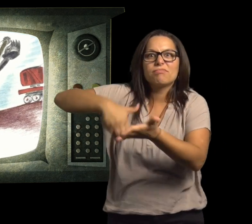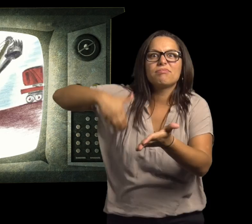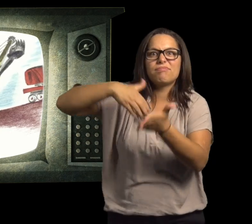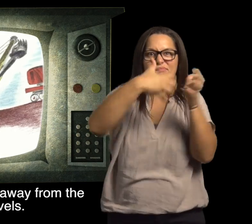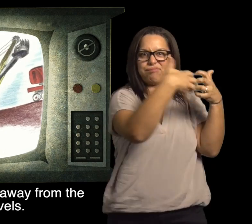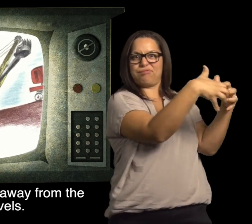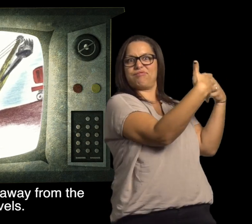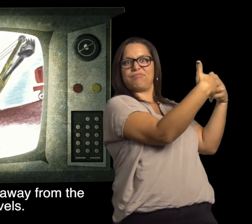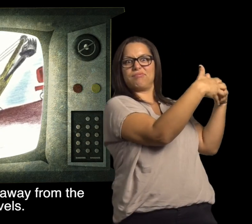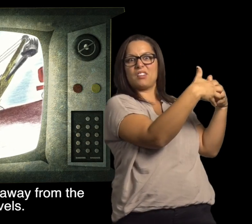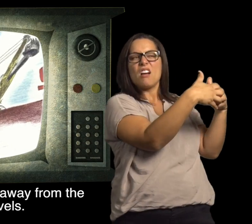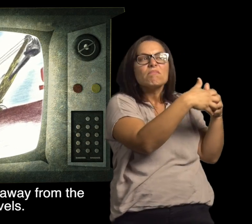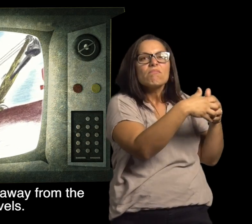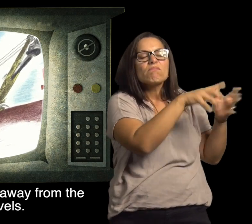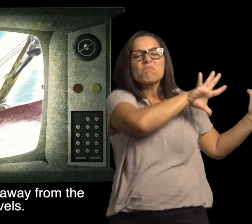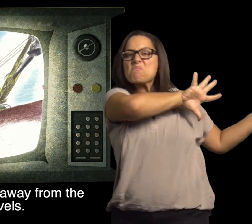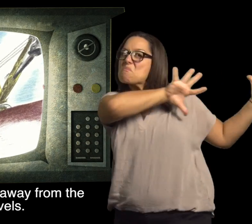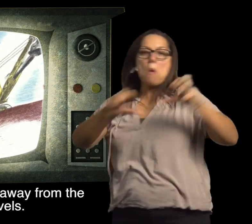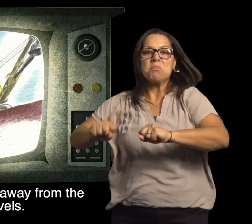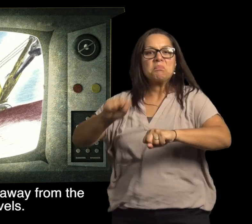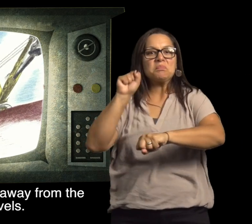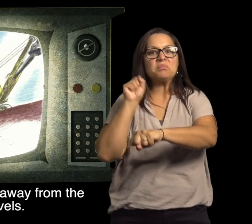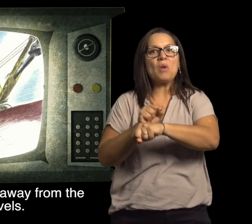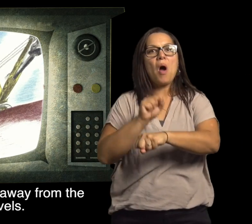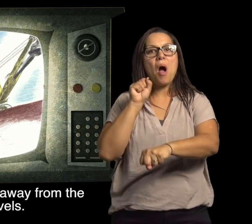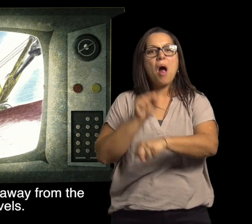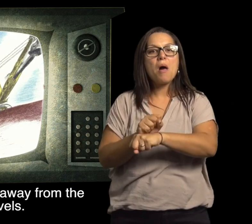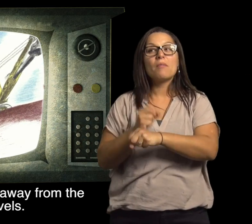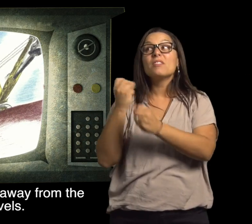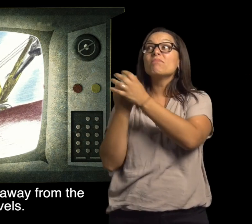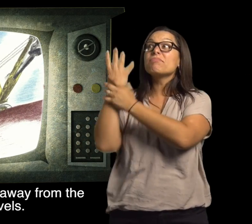shovels, and took all the jobs away from the steam shovels.